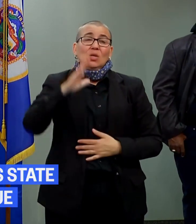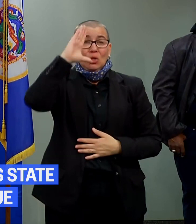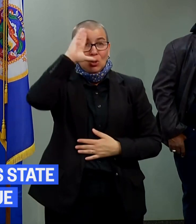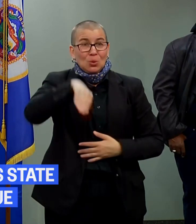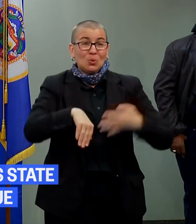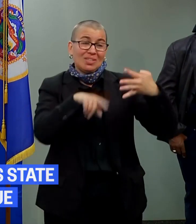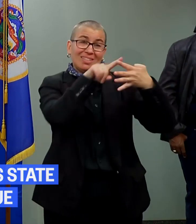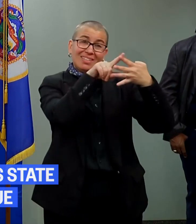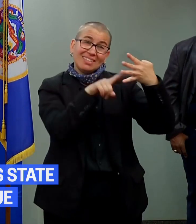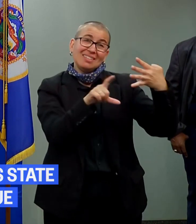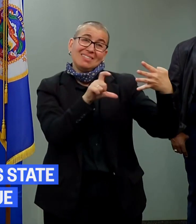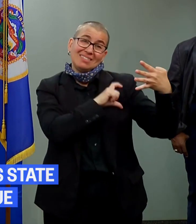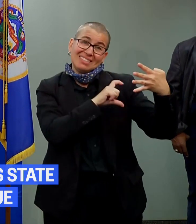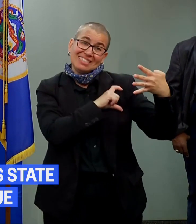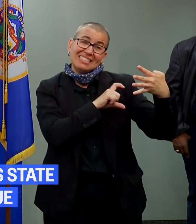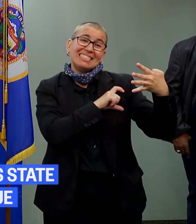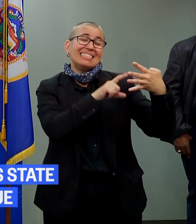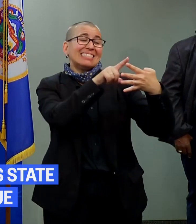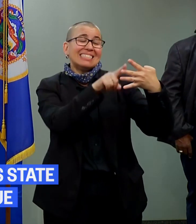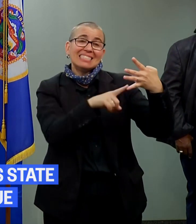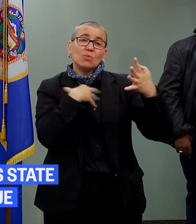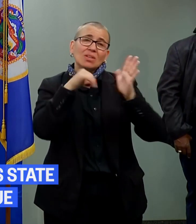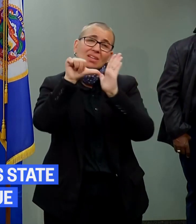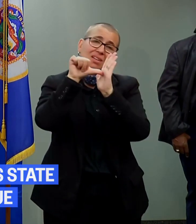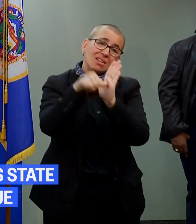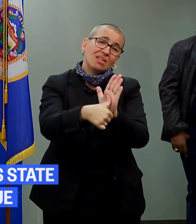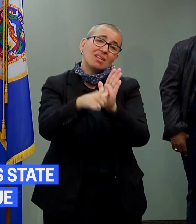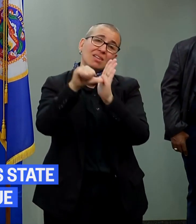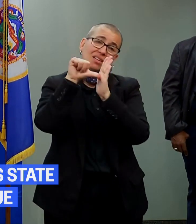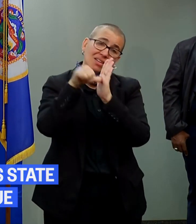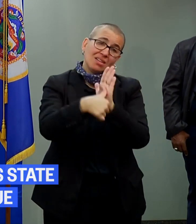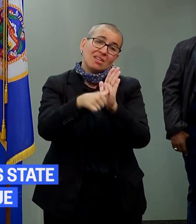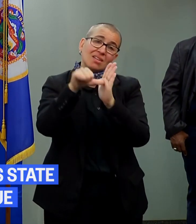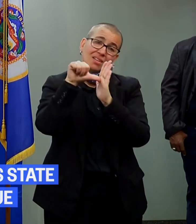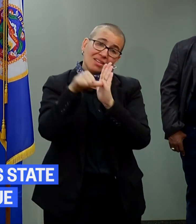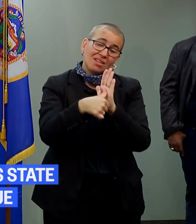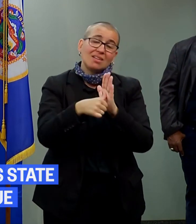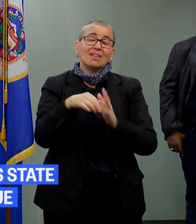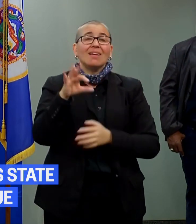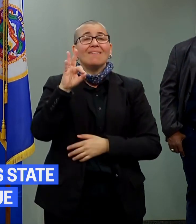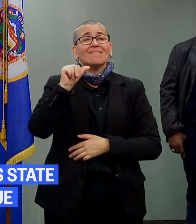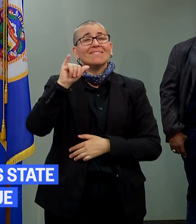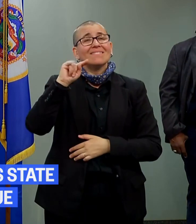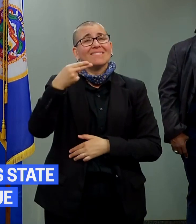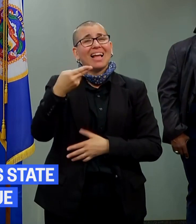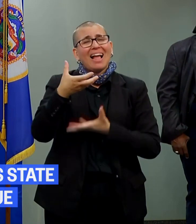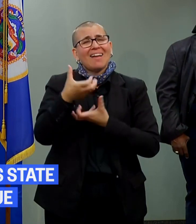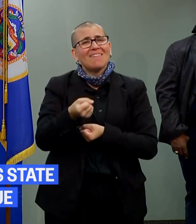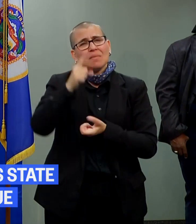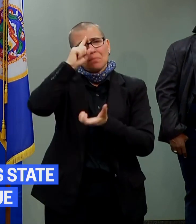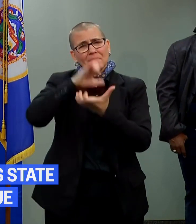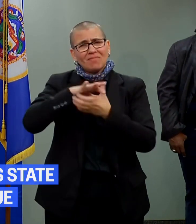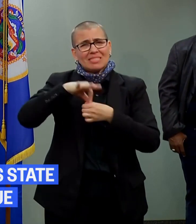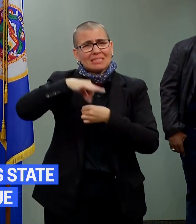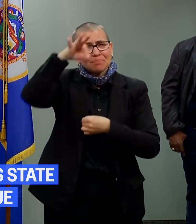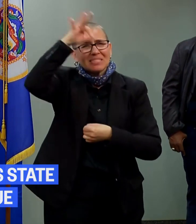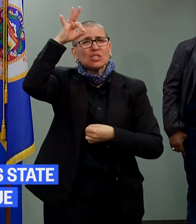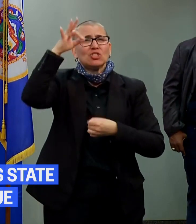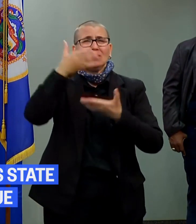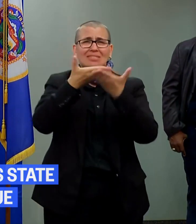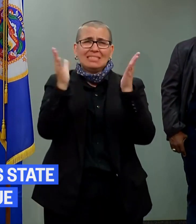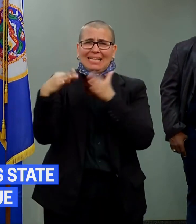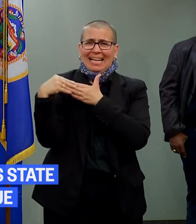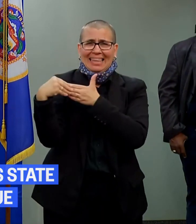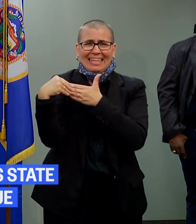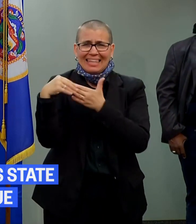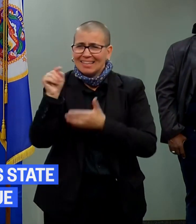I will be spending time talking once again with those faith leaders, with community leaders, with folks who are looking at law enforcement reform. All of those things will happen.